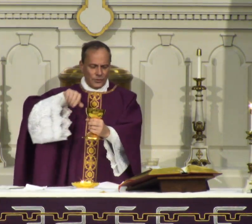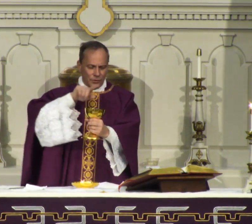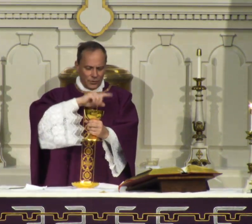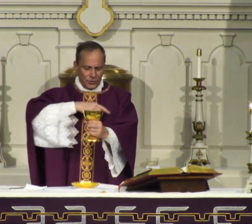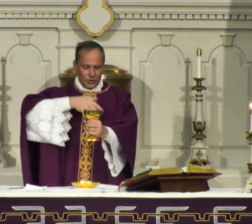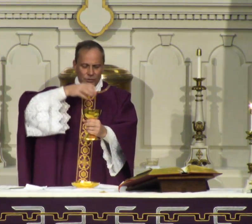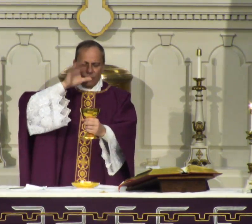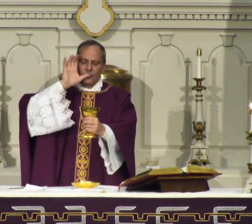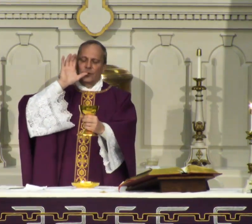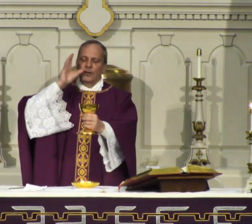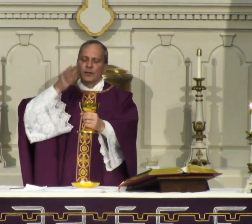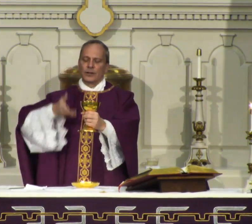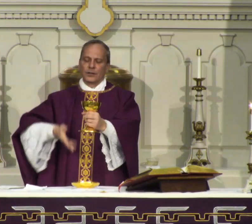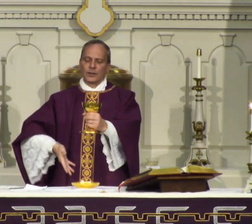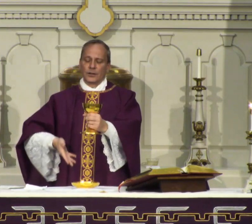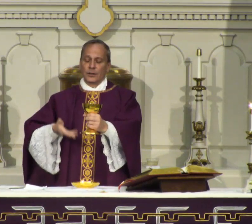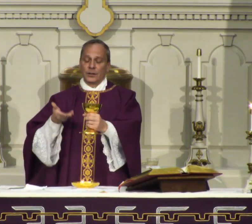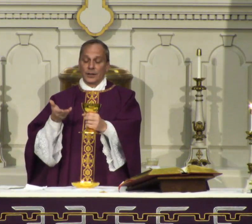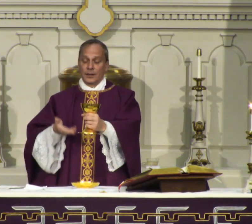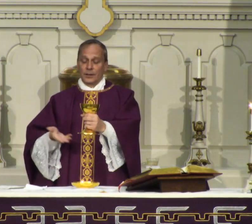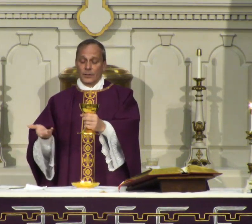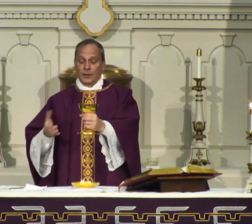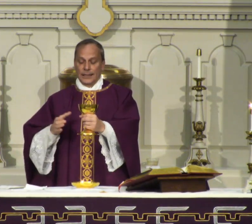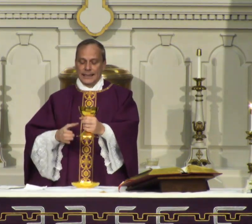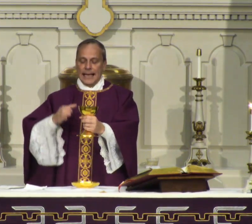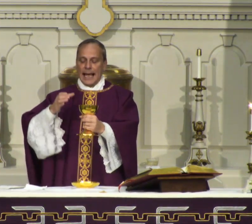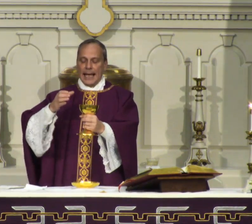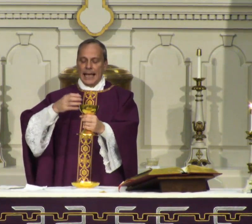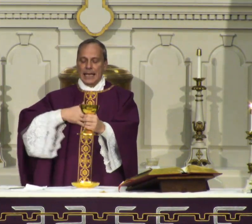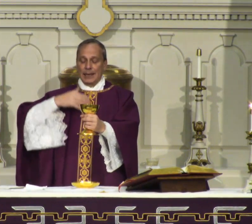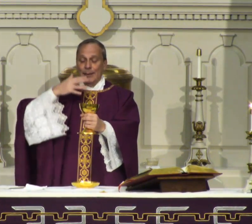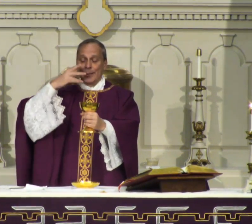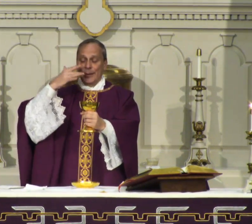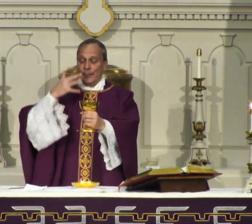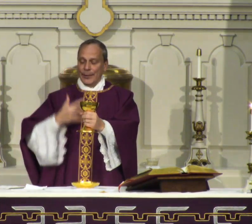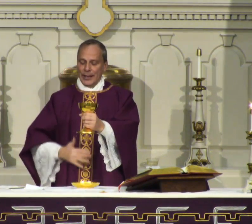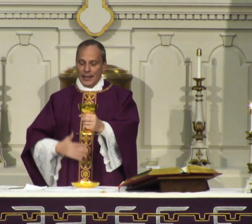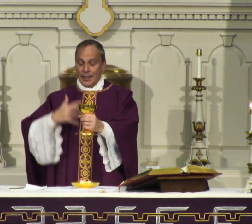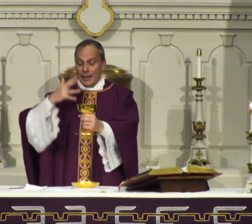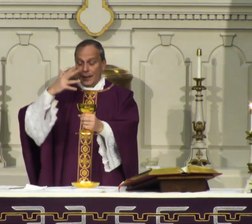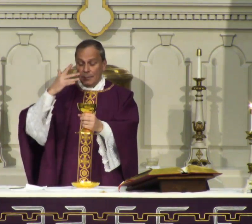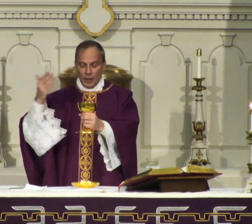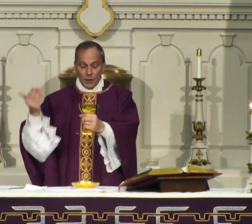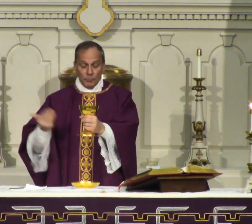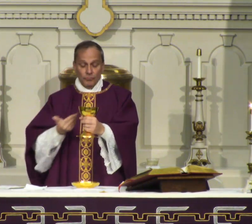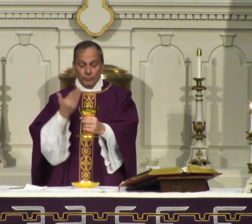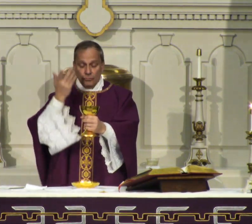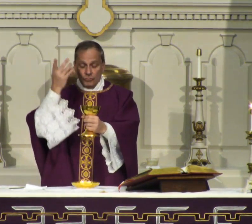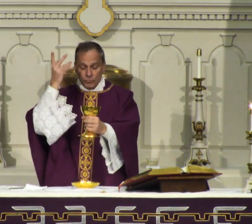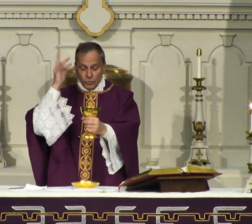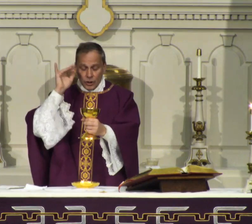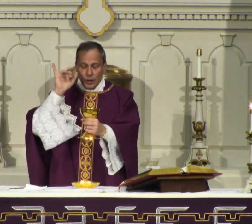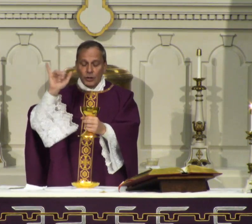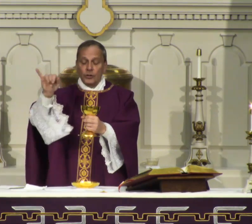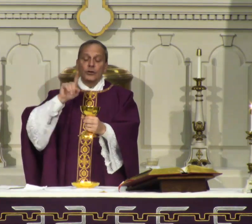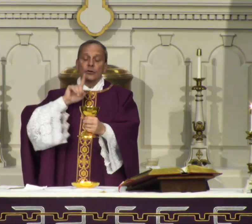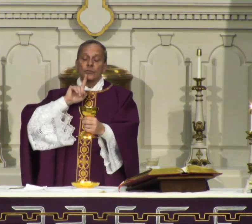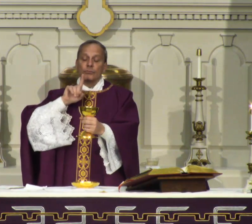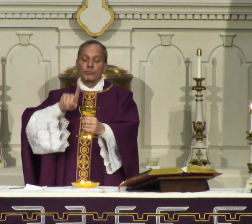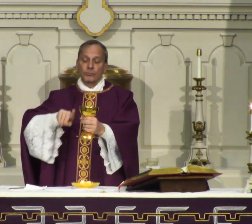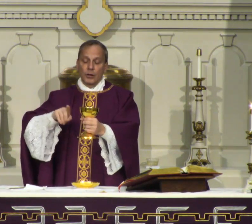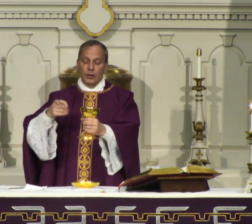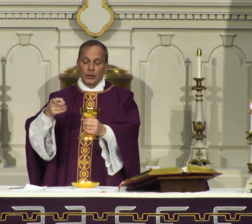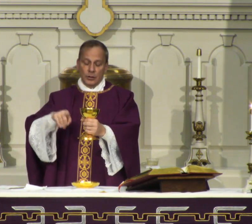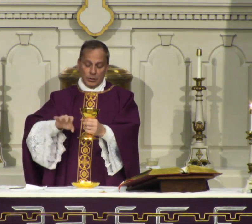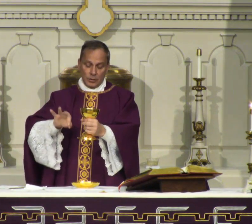"Take this, all of you, and drink from it, for this is the chalice of my blood, the blood of the new and eternal